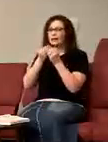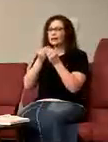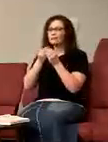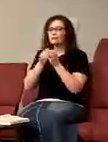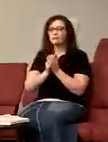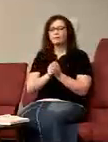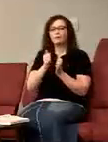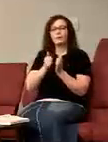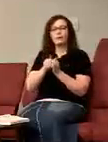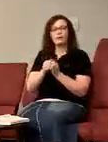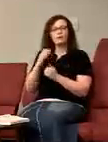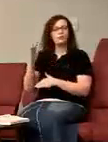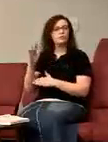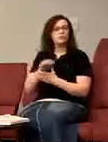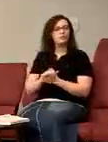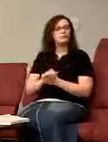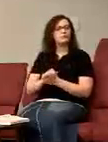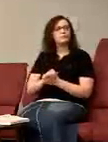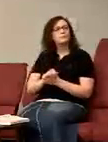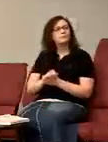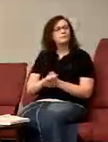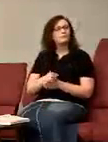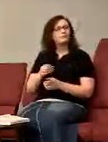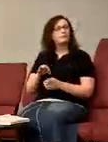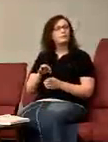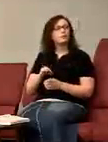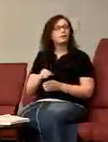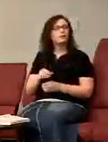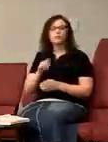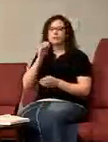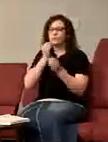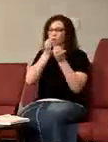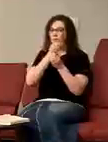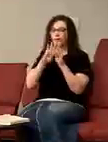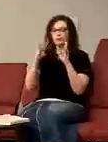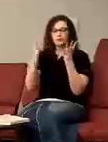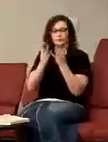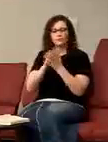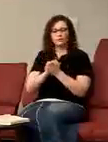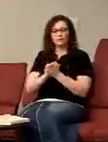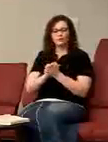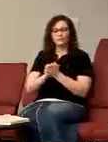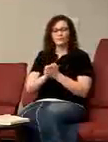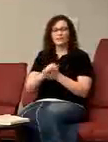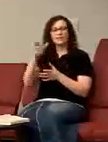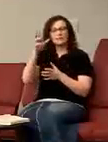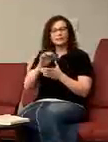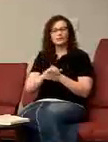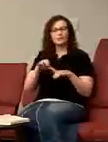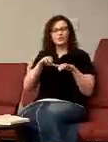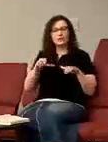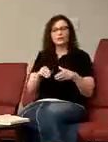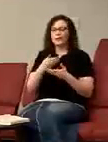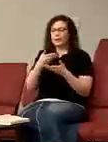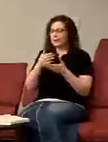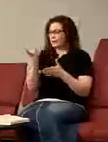tell you what, Satan hasn't come up with new plans for deceiving people. He just does the same thing over and over and over. And one of the things he